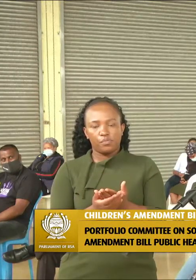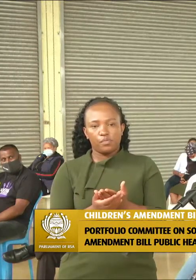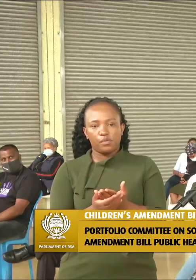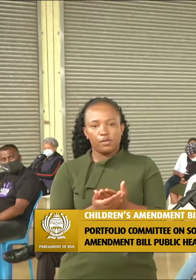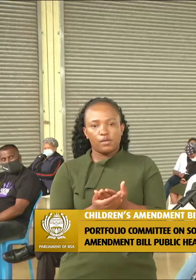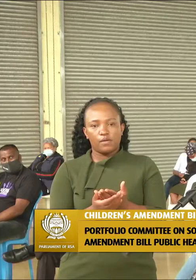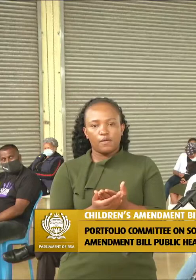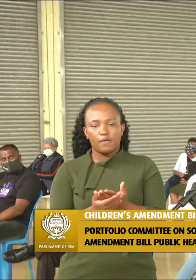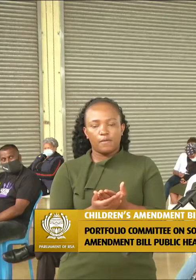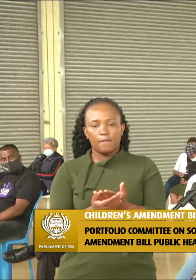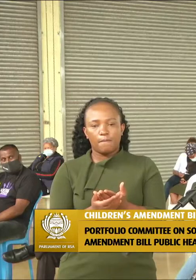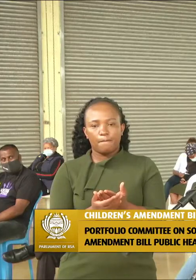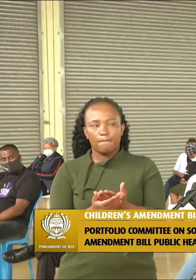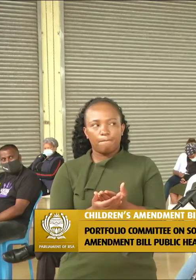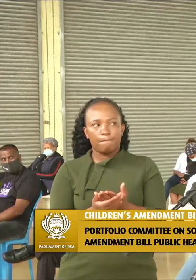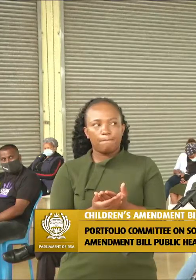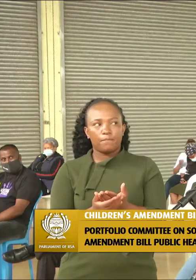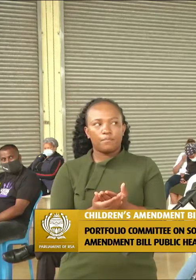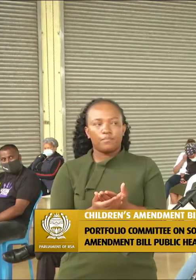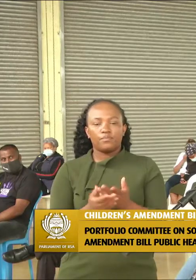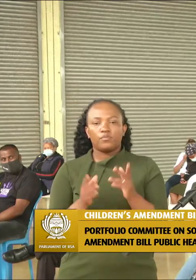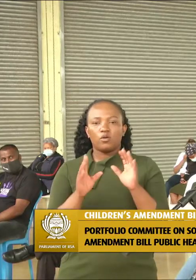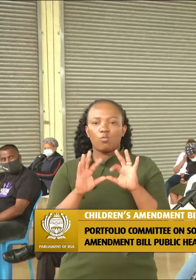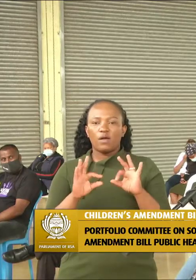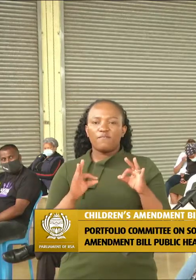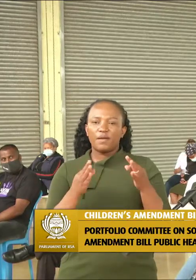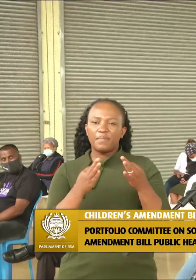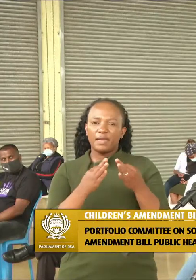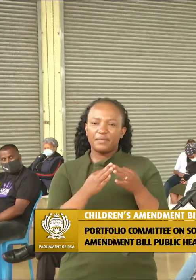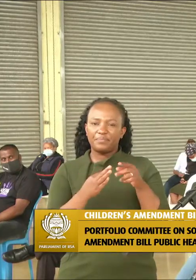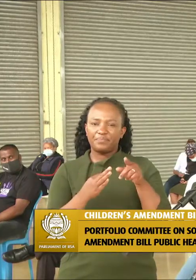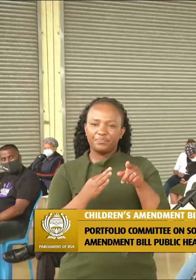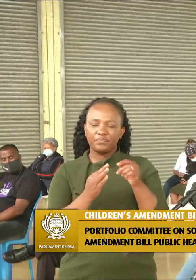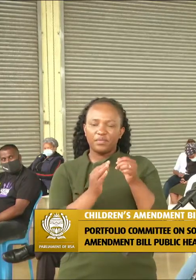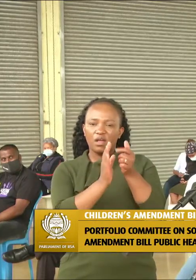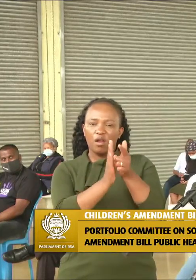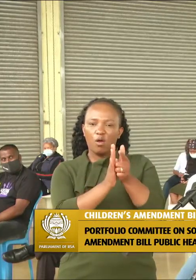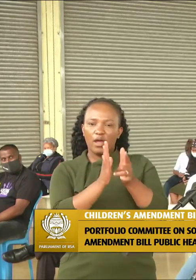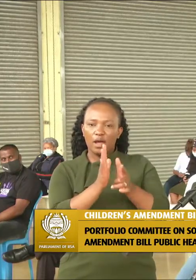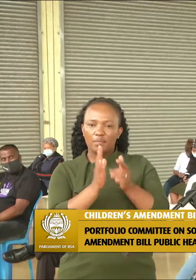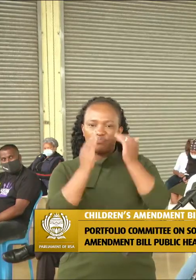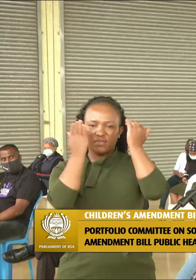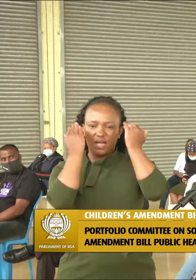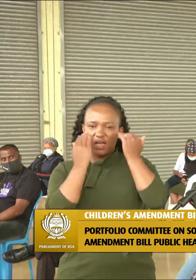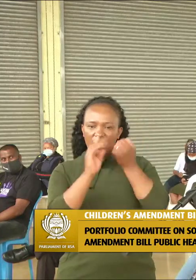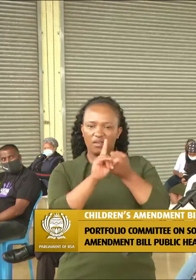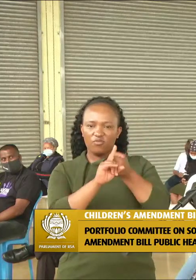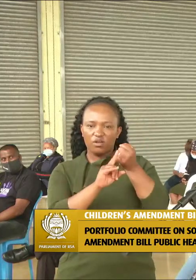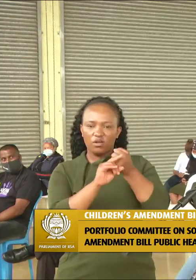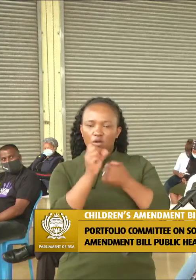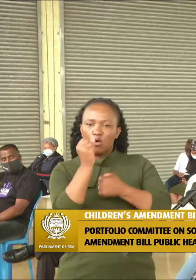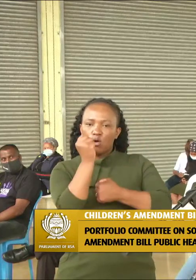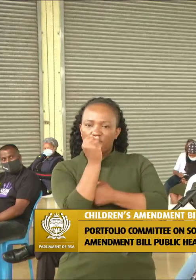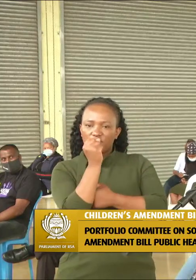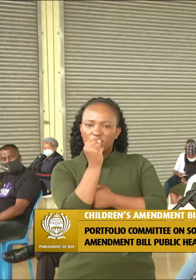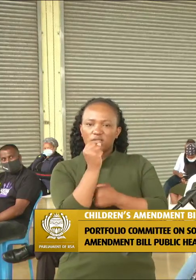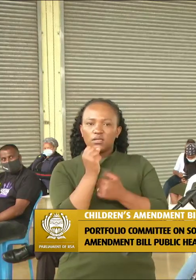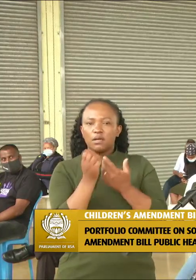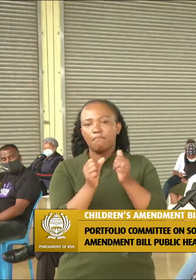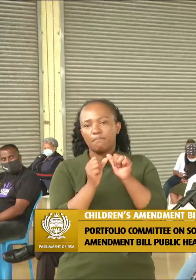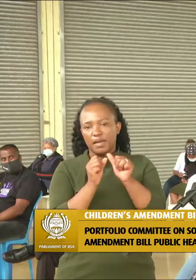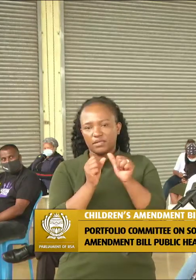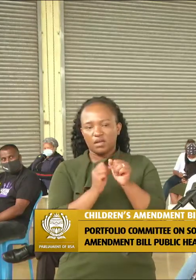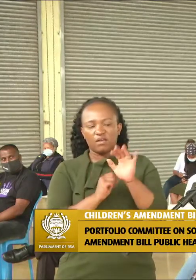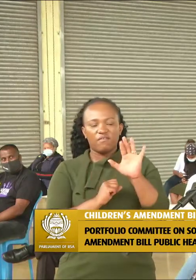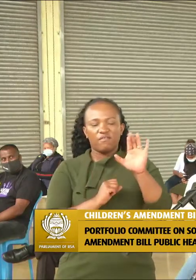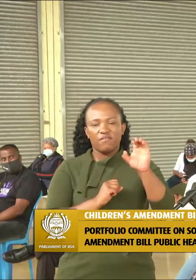Oh yeah, look at the Family Advocate's Office and probably ensure that they depart from a 50-50 scenario rather than